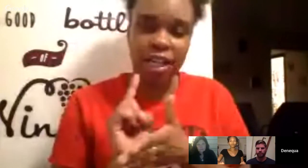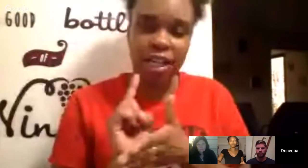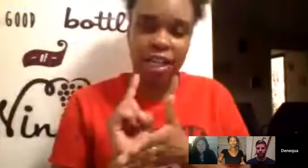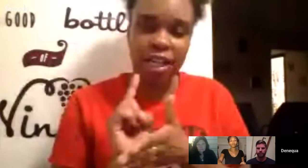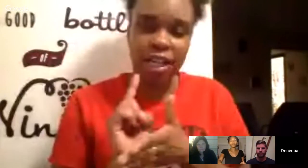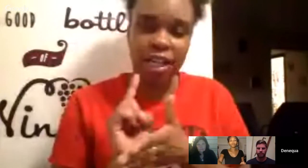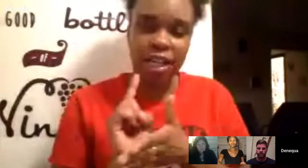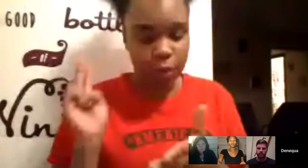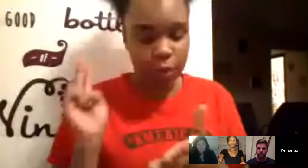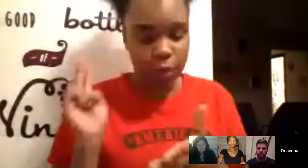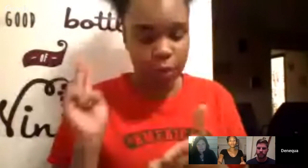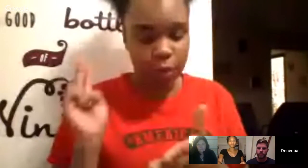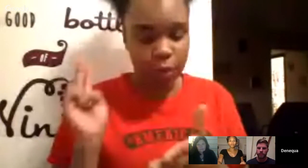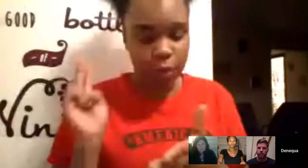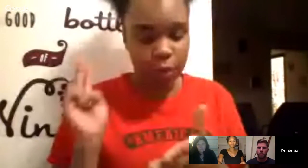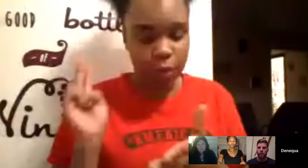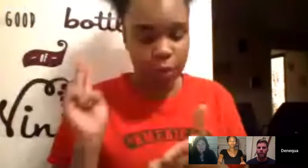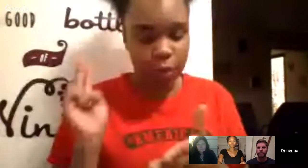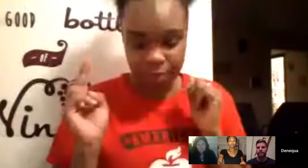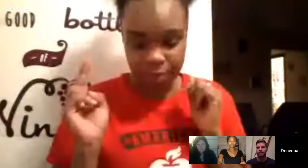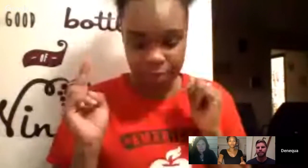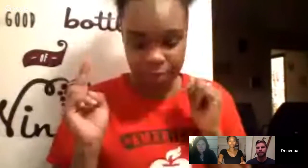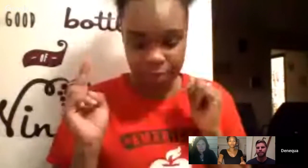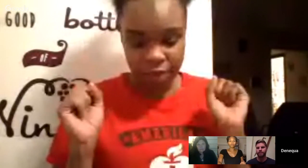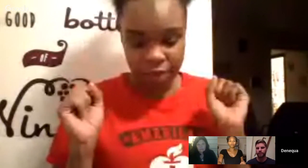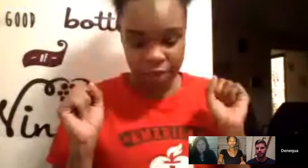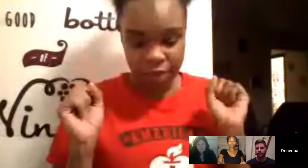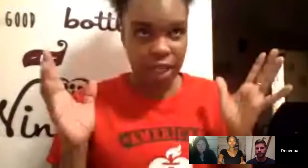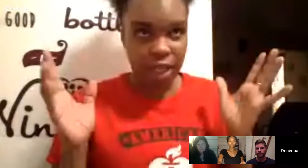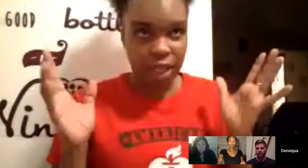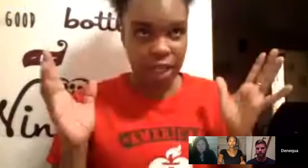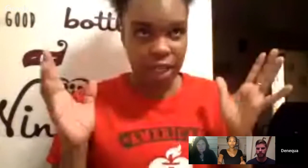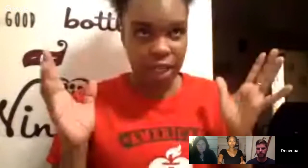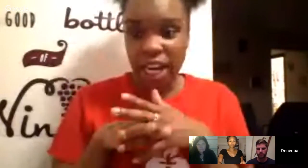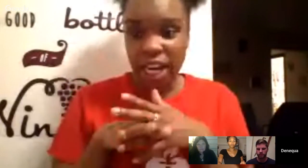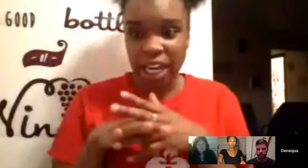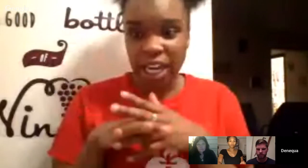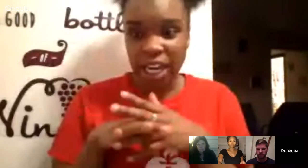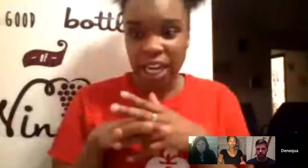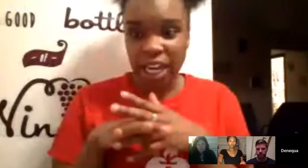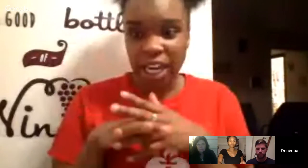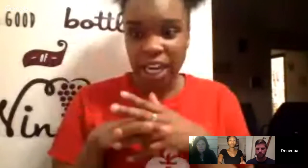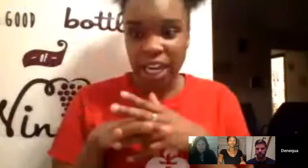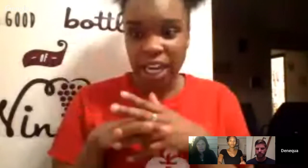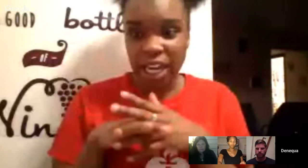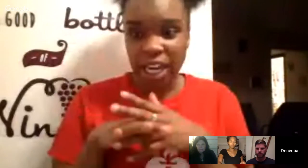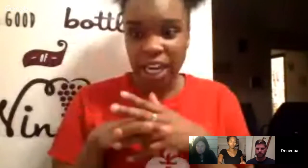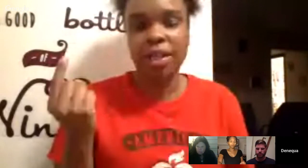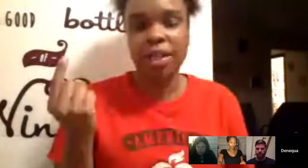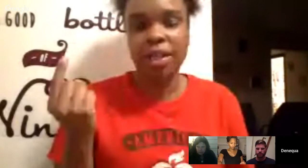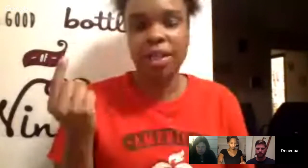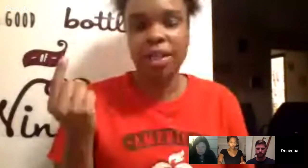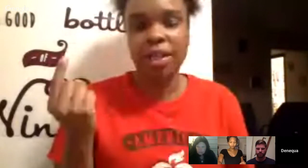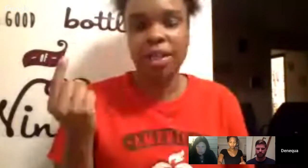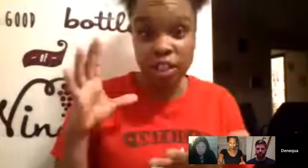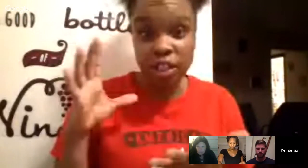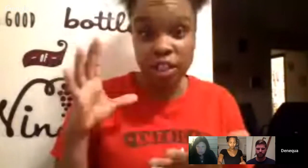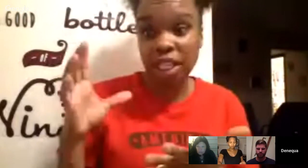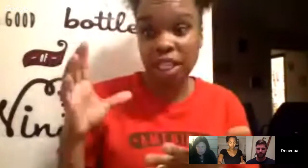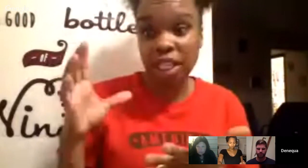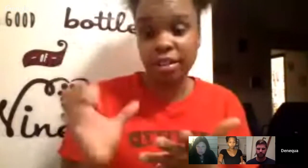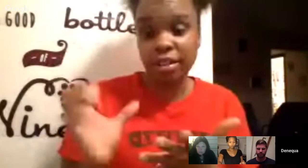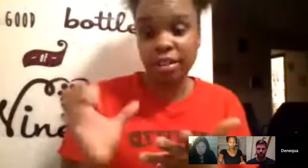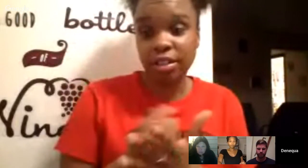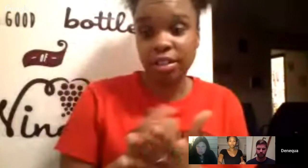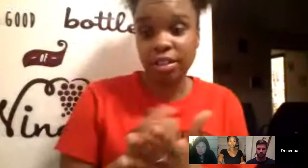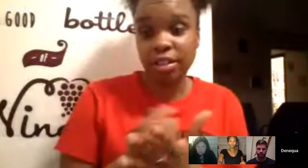think last week or 2 weeks ago, if it was a break in a presentation or something like that, and that person